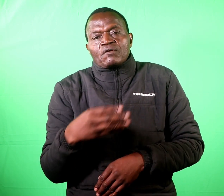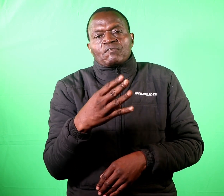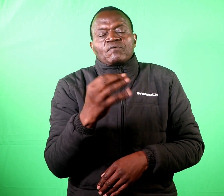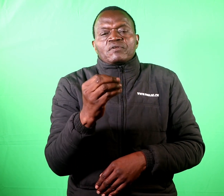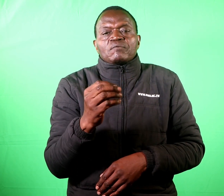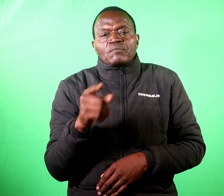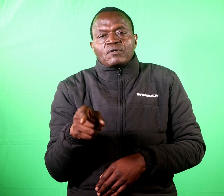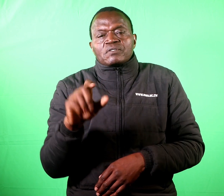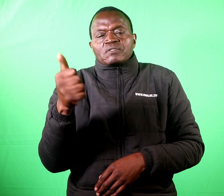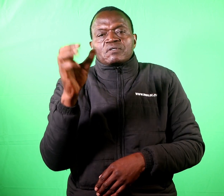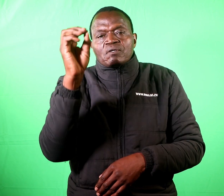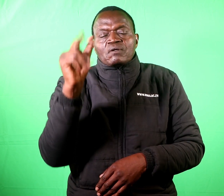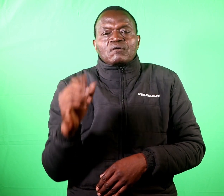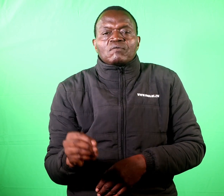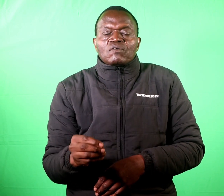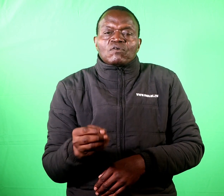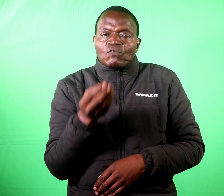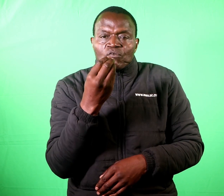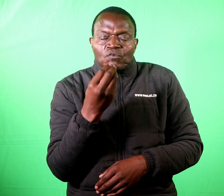40.6%, food crop production